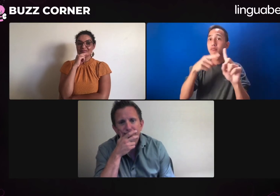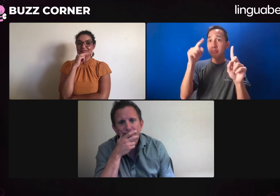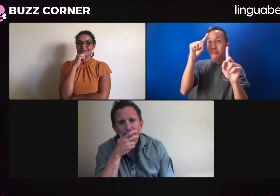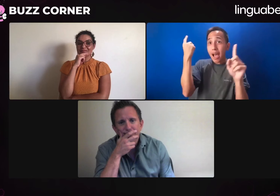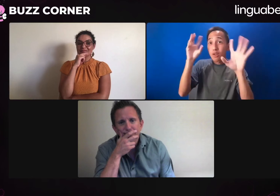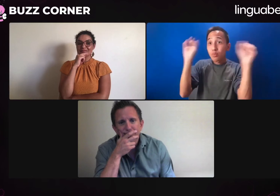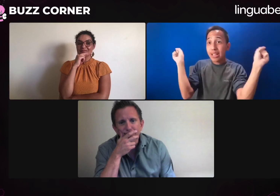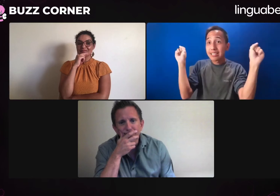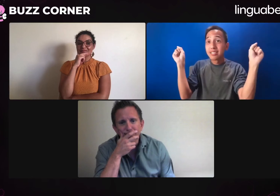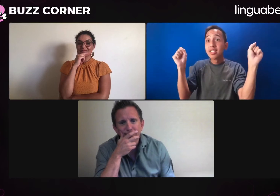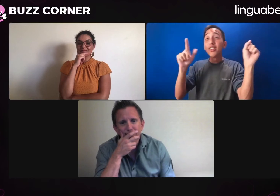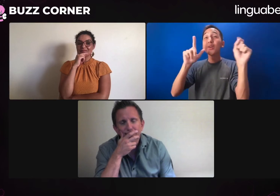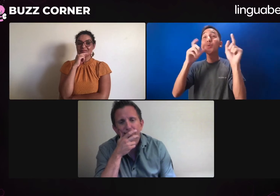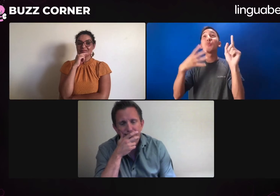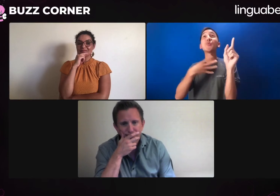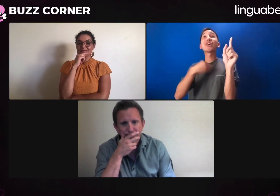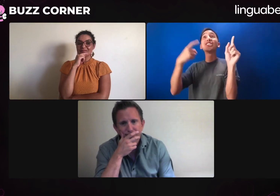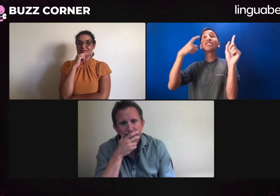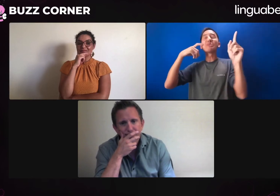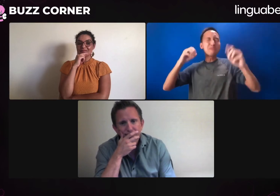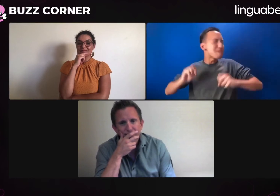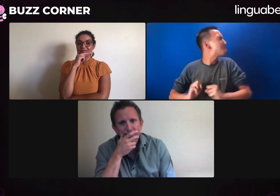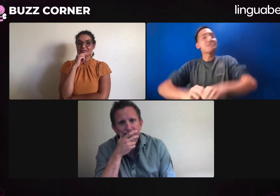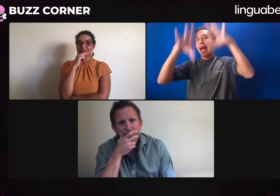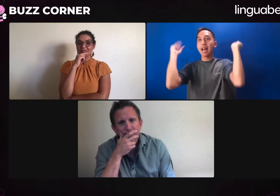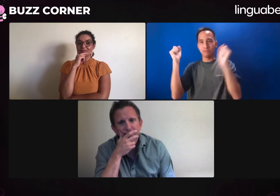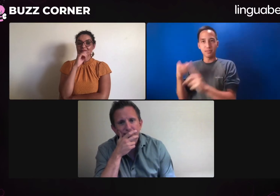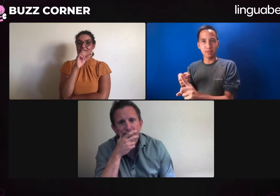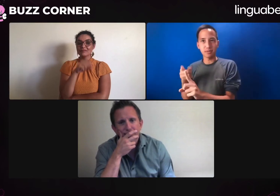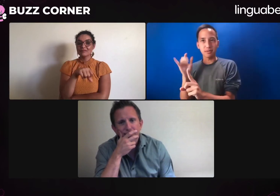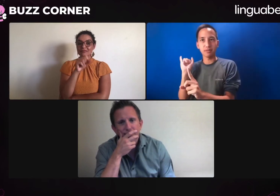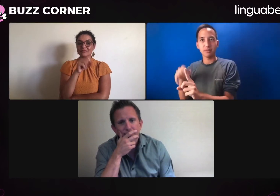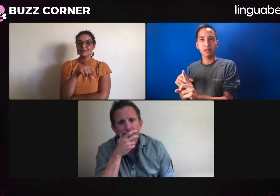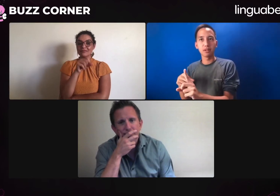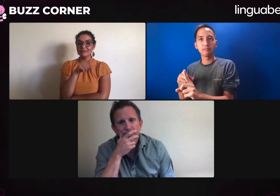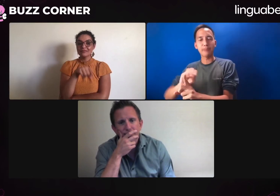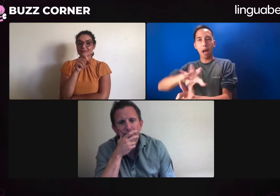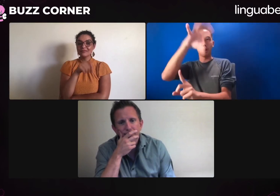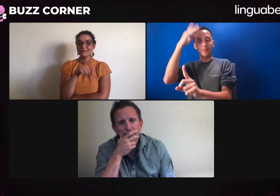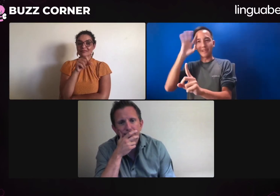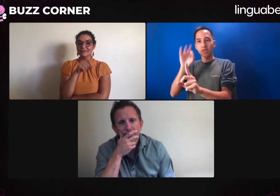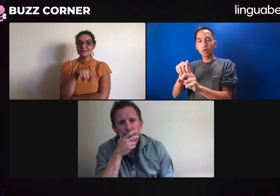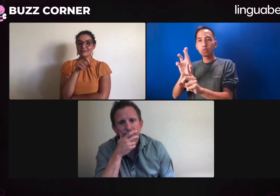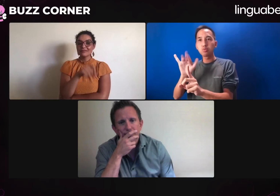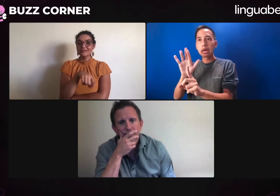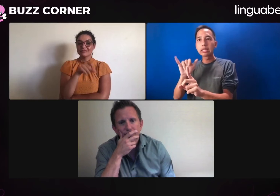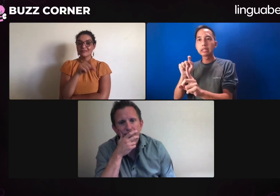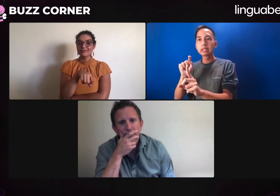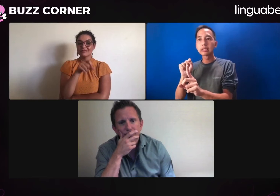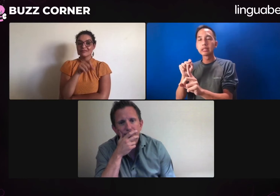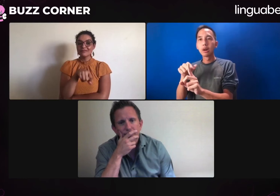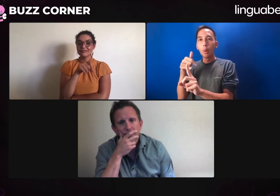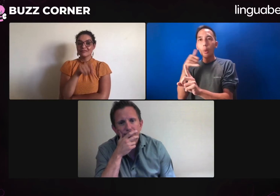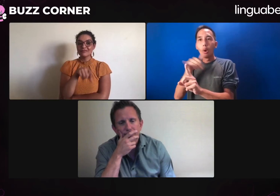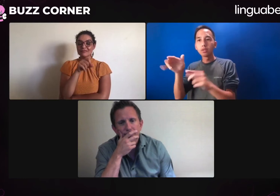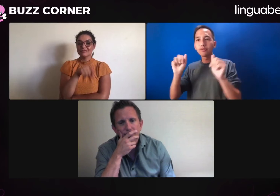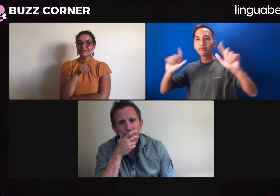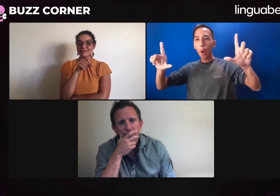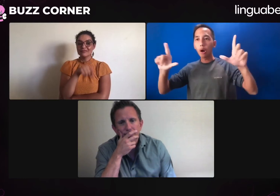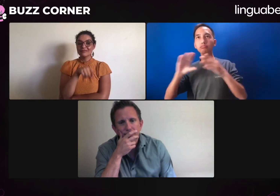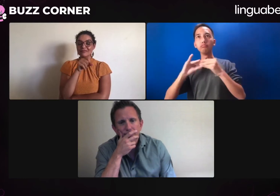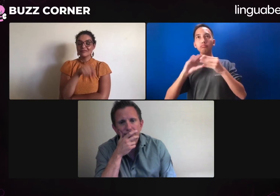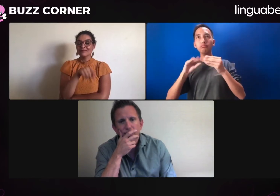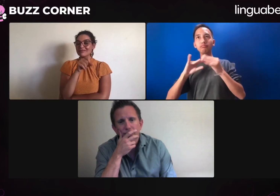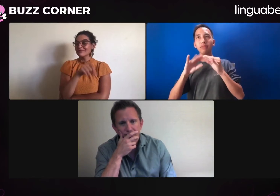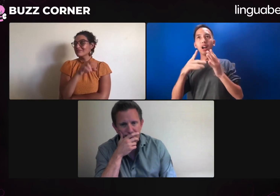white supremacy and so forth, with having a black president, RID, all the white supremacists were